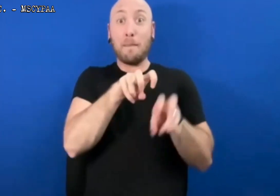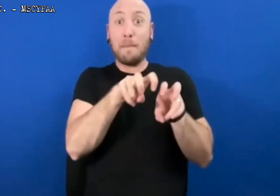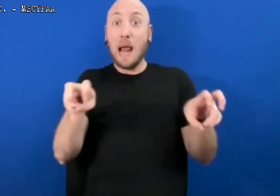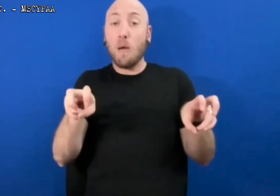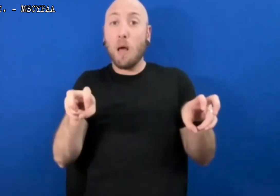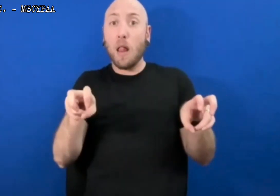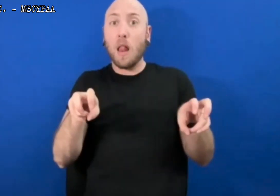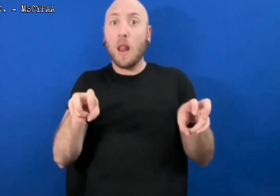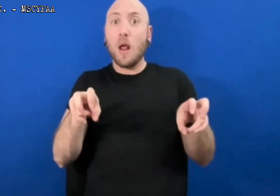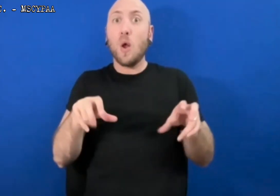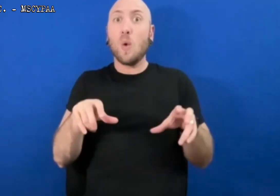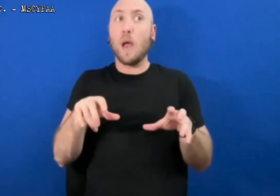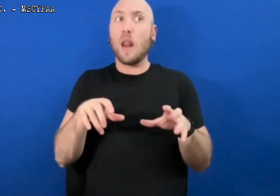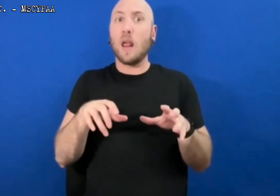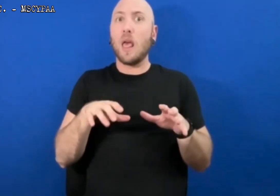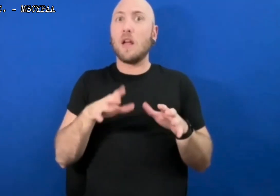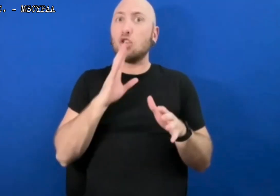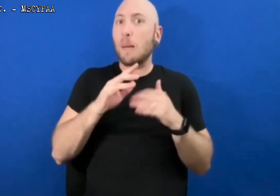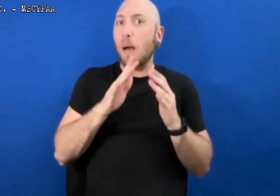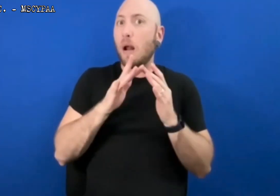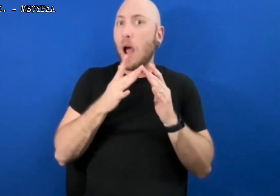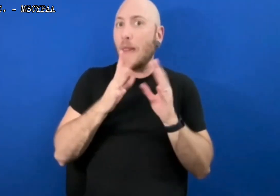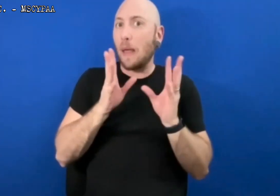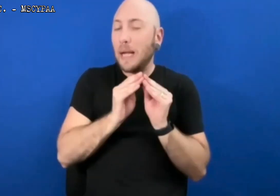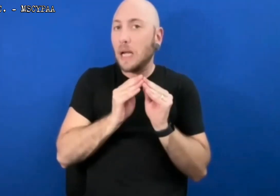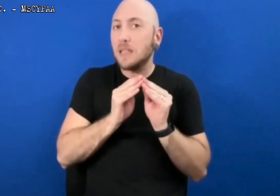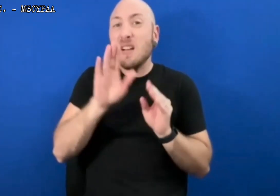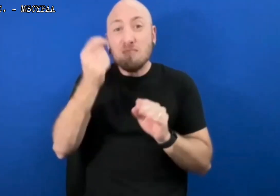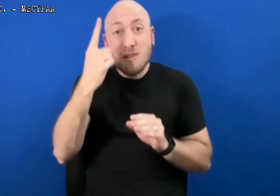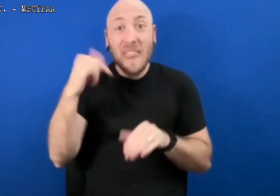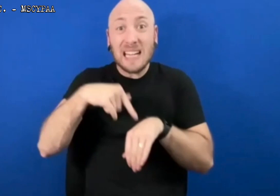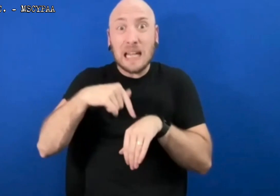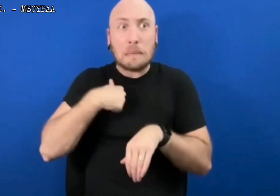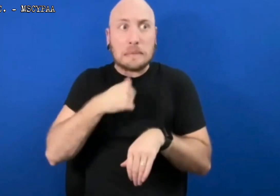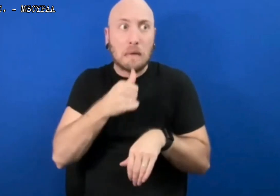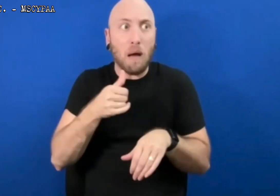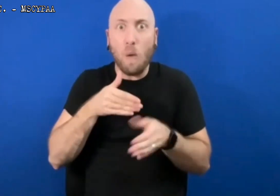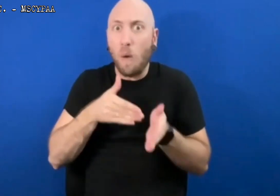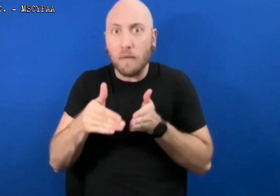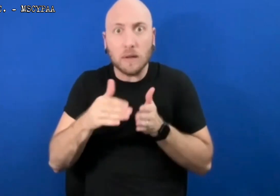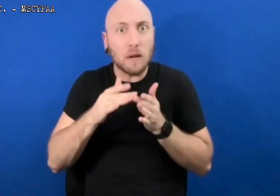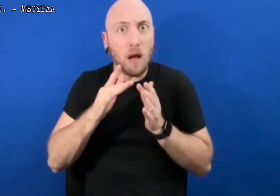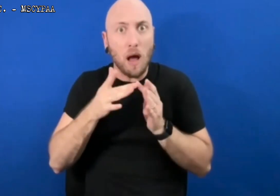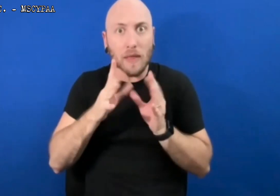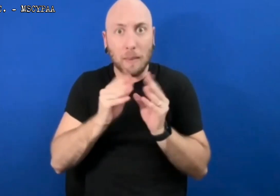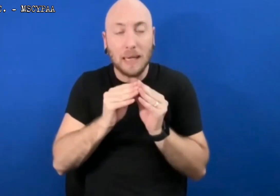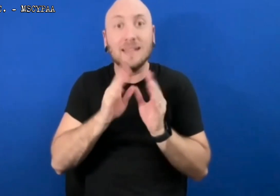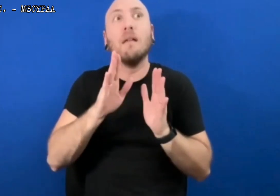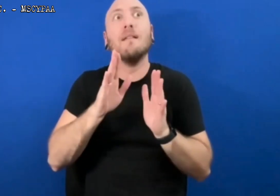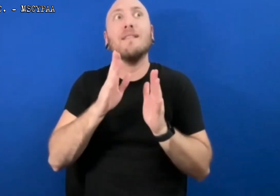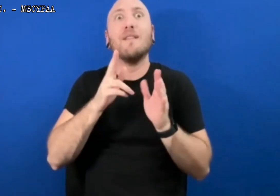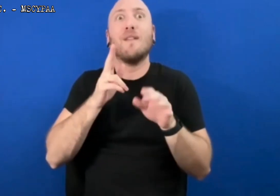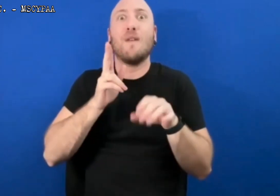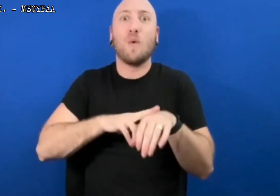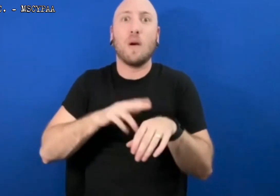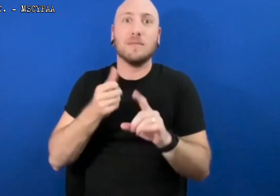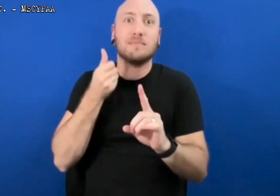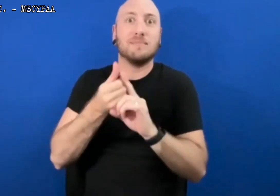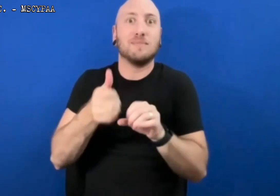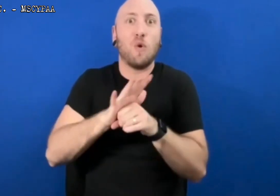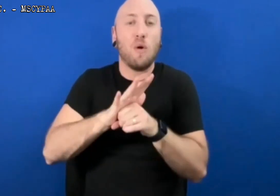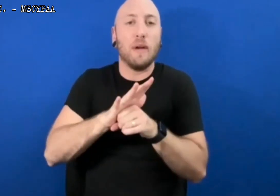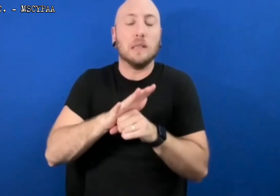an online meeting person, and then the pandemic hits, and at that point I was really struggling with I wasn't staying sober,